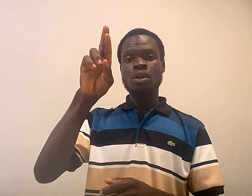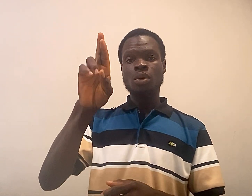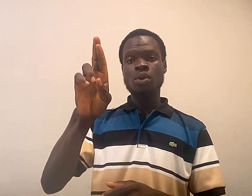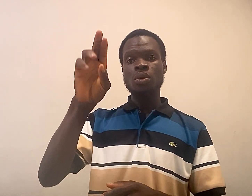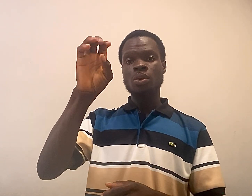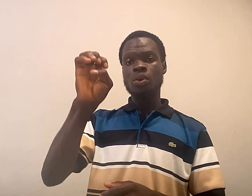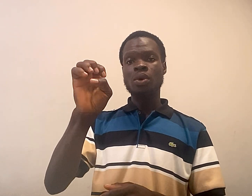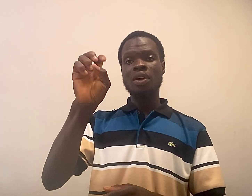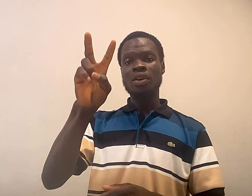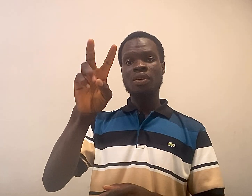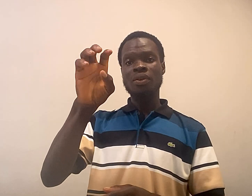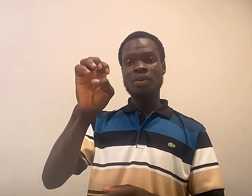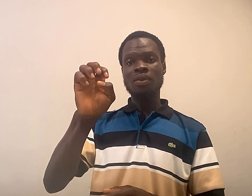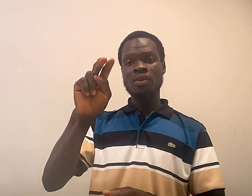ice.